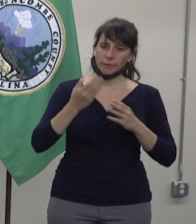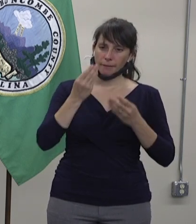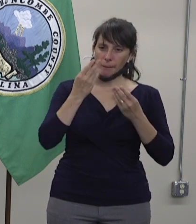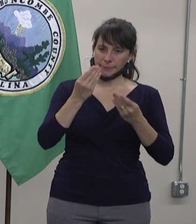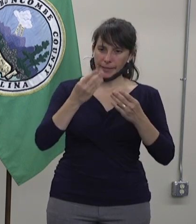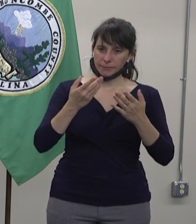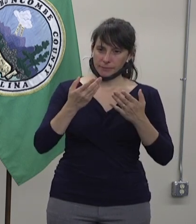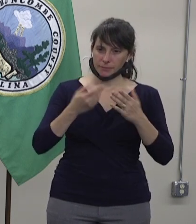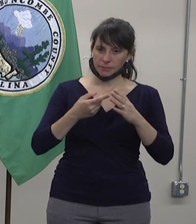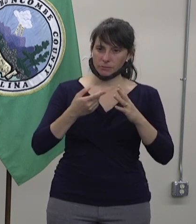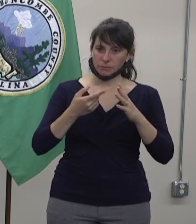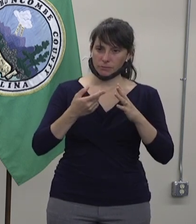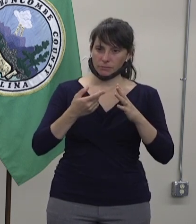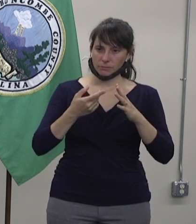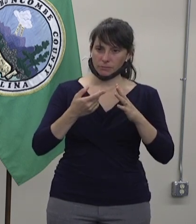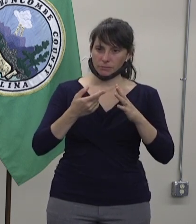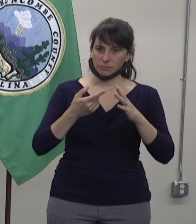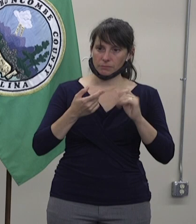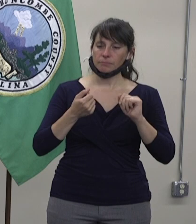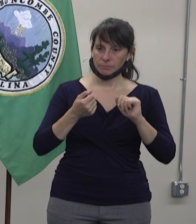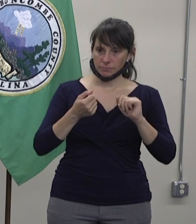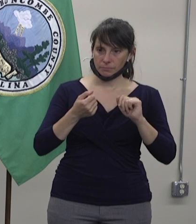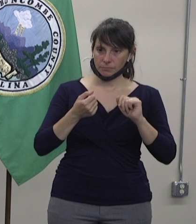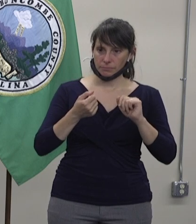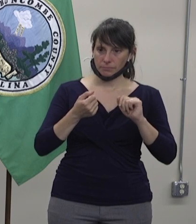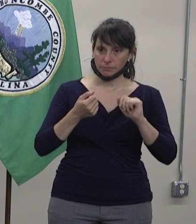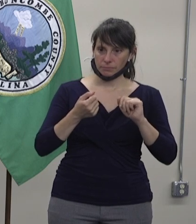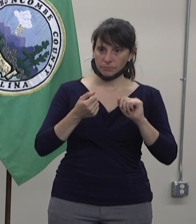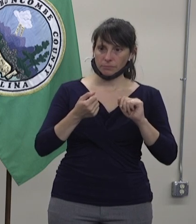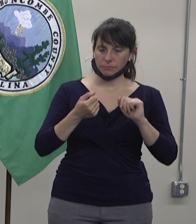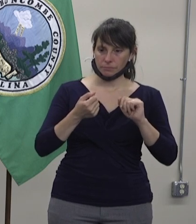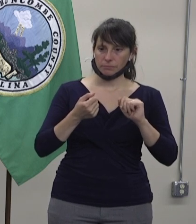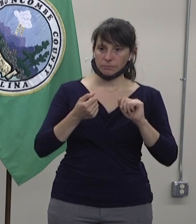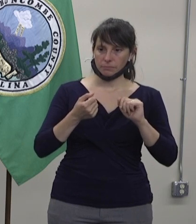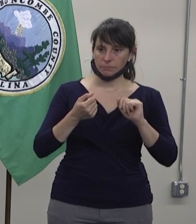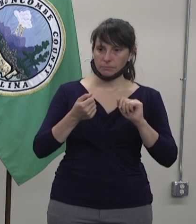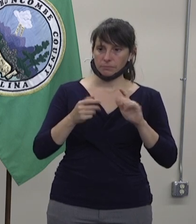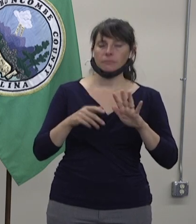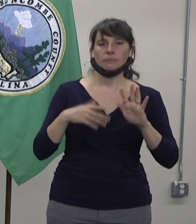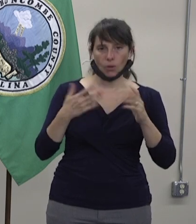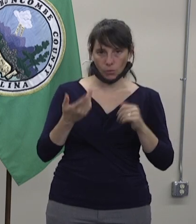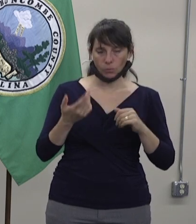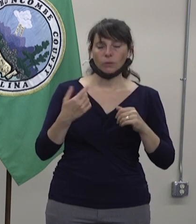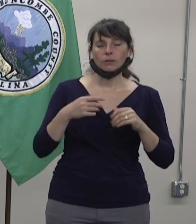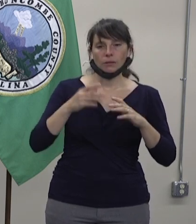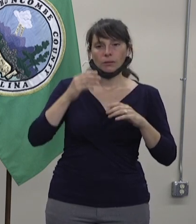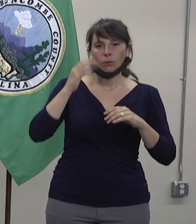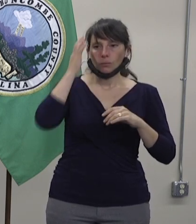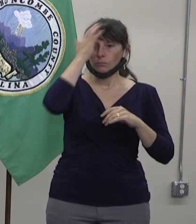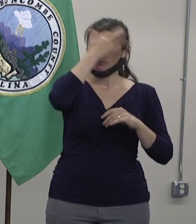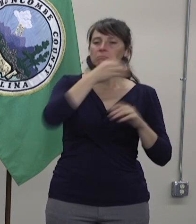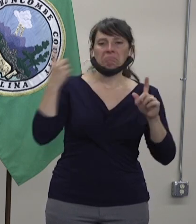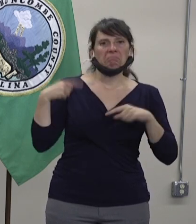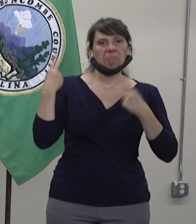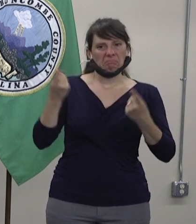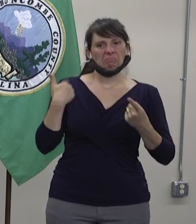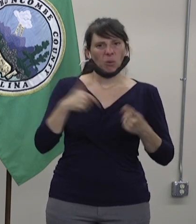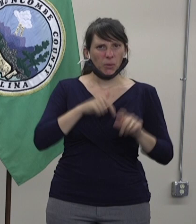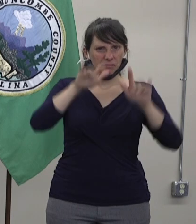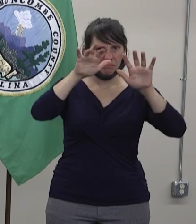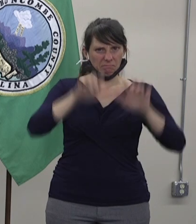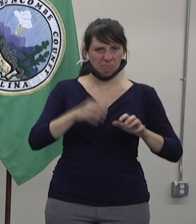starting next week to just one community update per week. There will no longer be a press release sent out on Mondays.